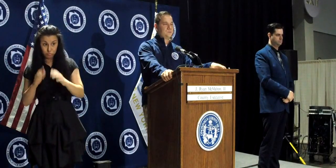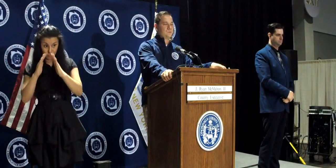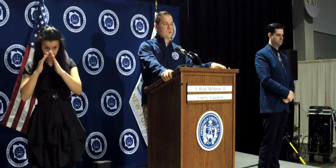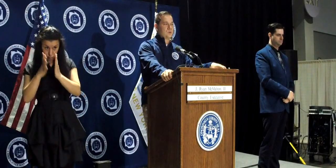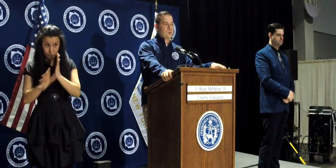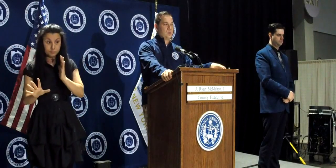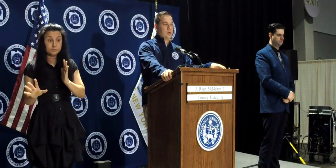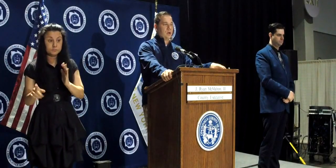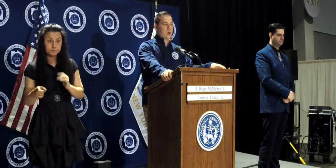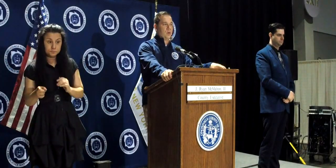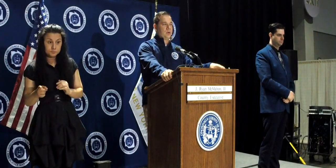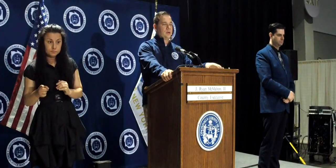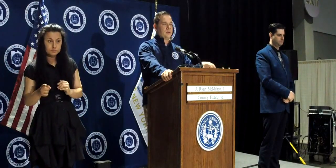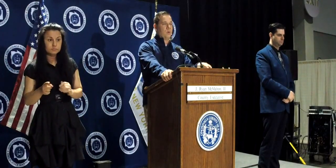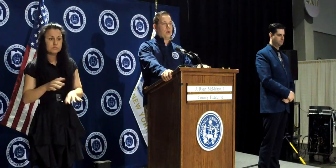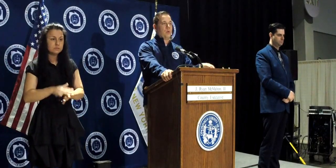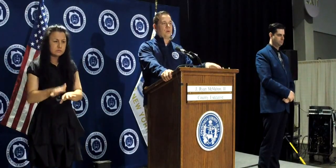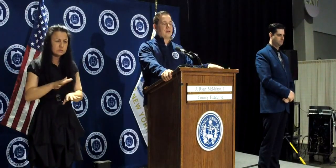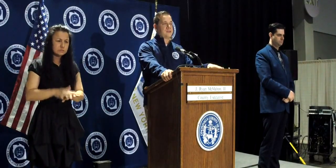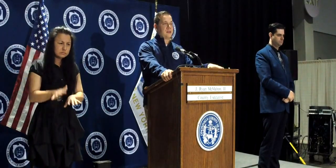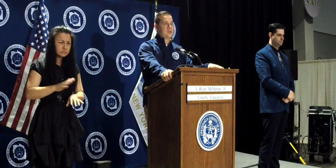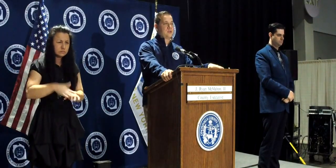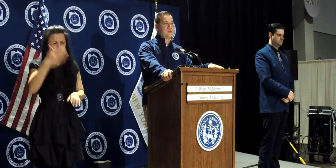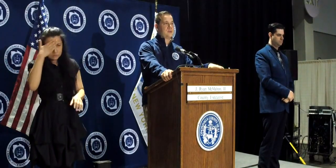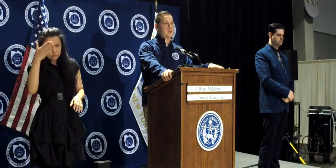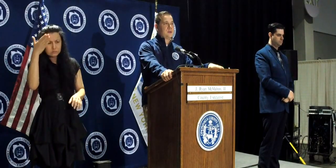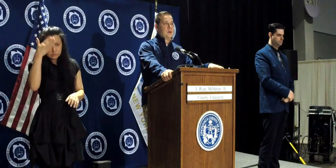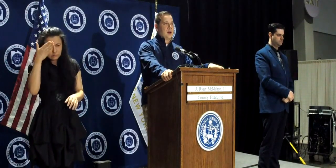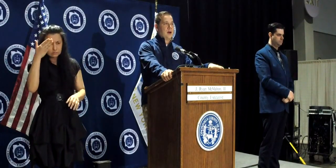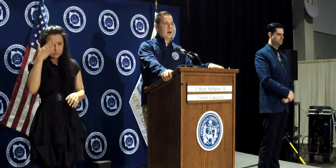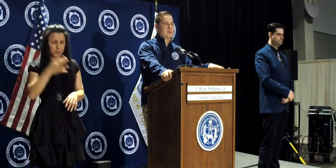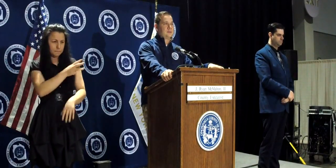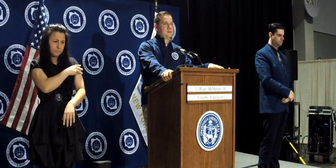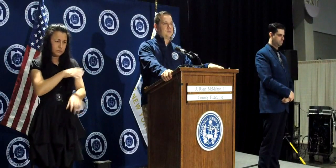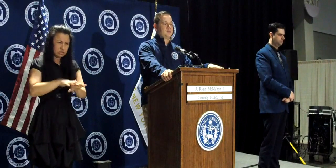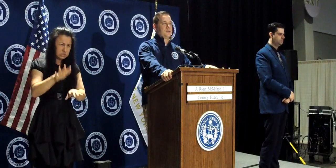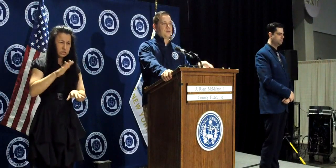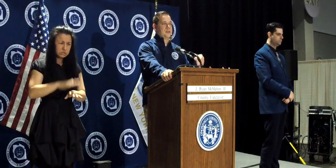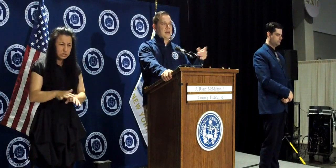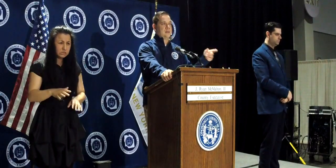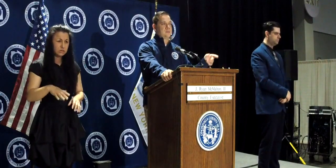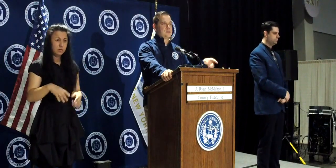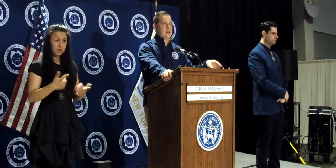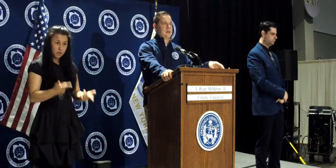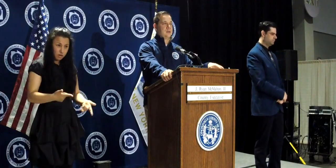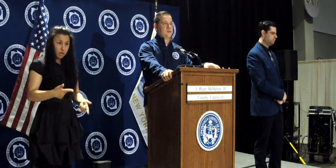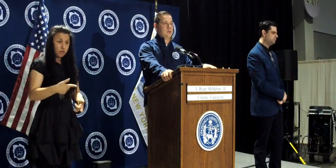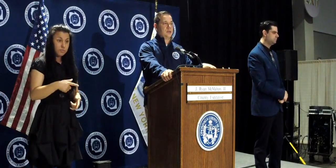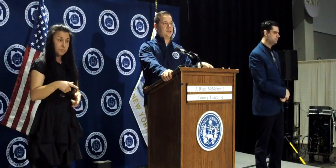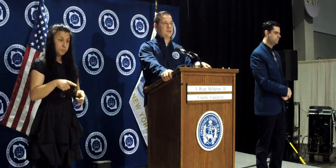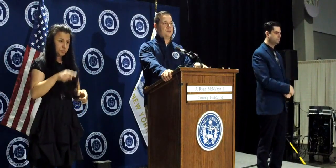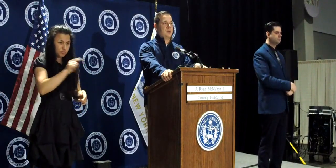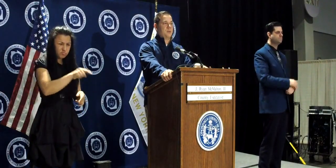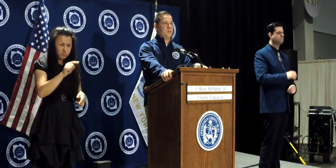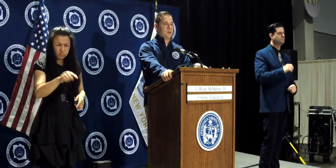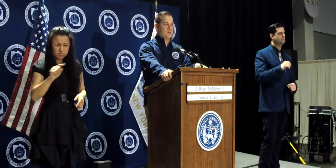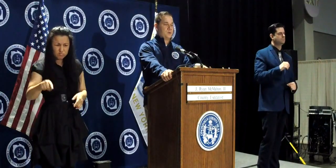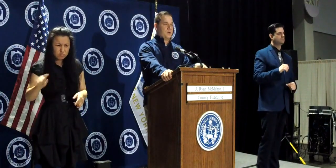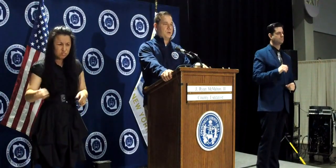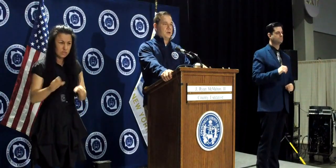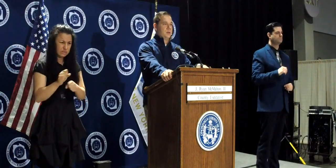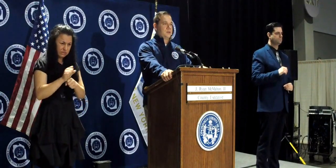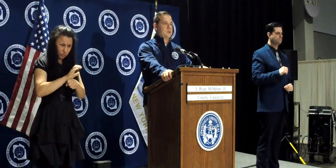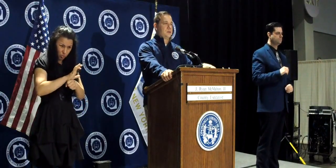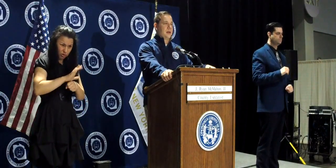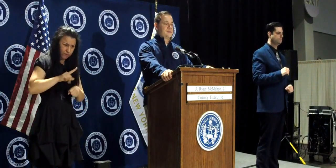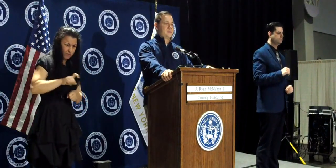cases. We are going in more and more investigations. The turn times and the communications becoming more